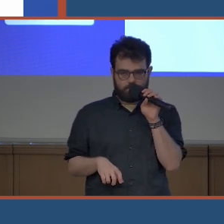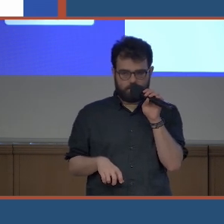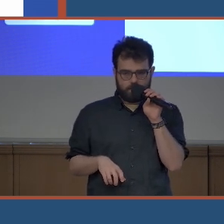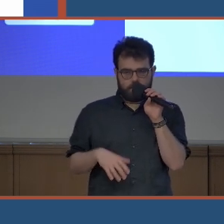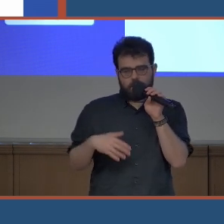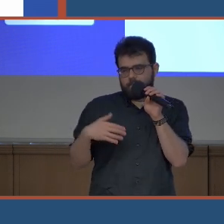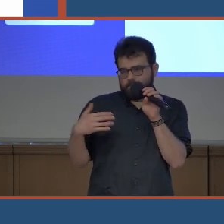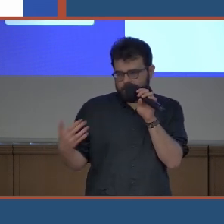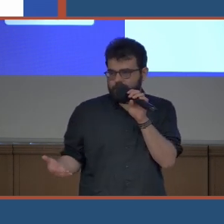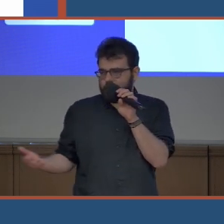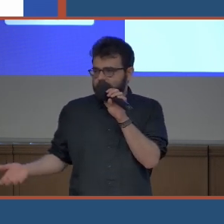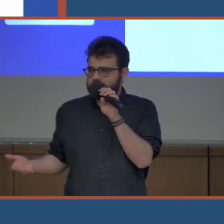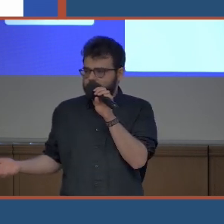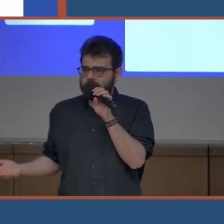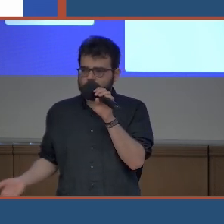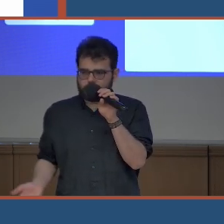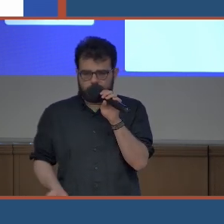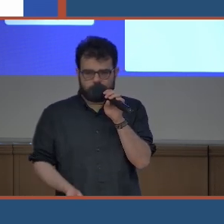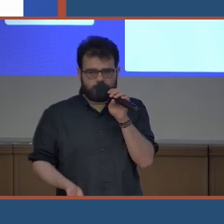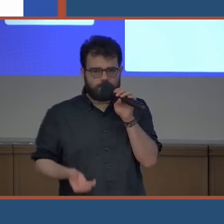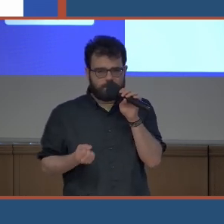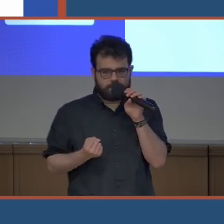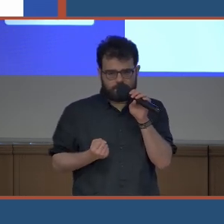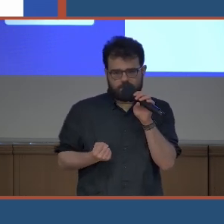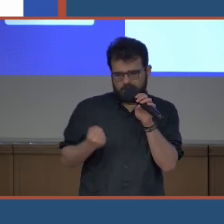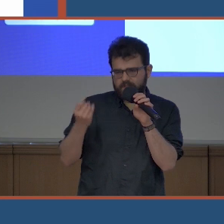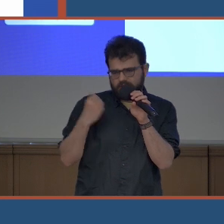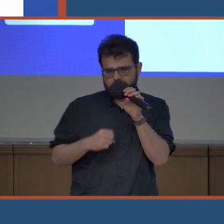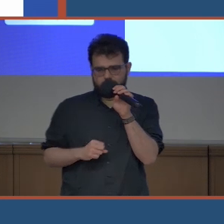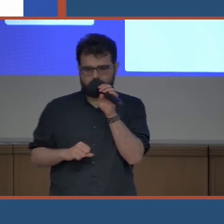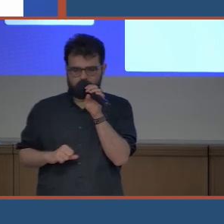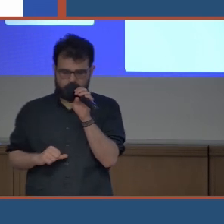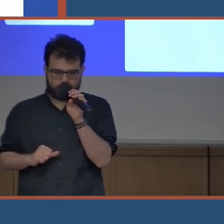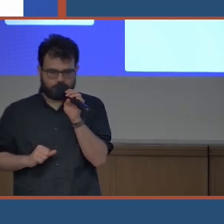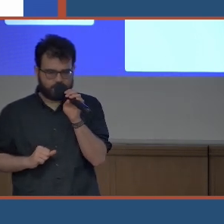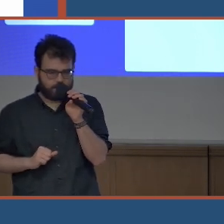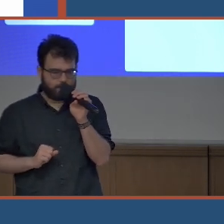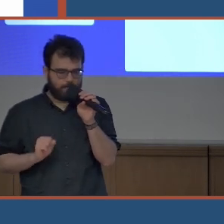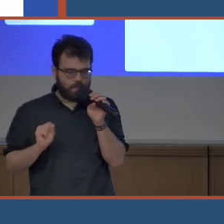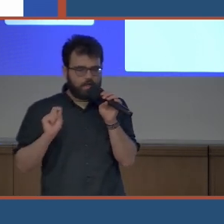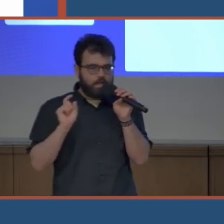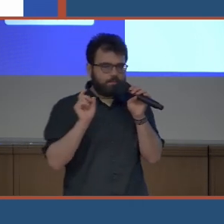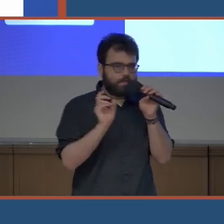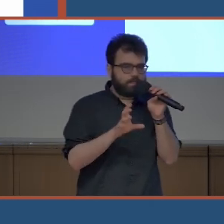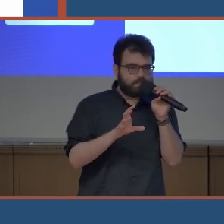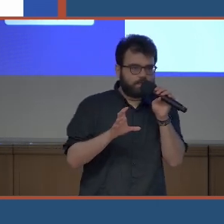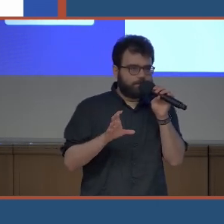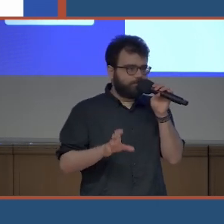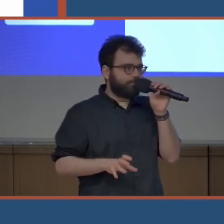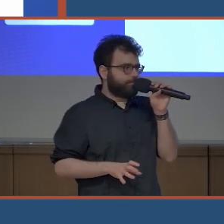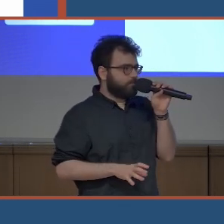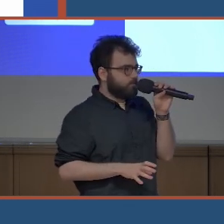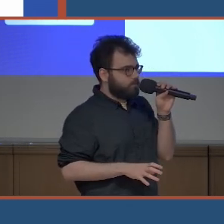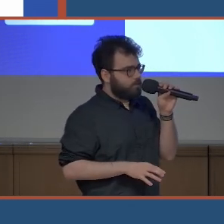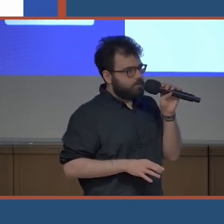PJM. That is a paradox, I would say, but it's also really interesting, because